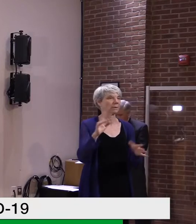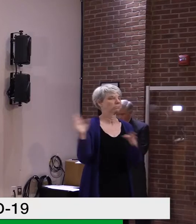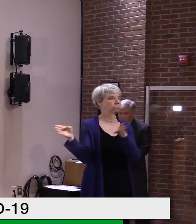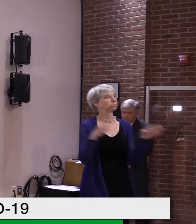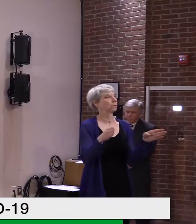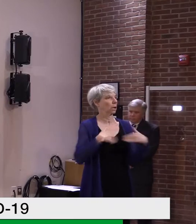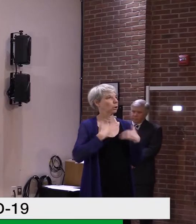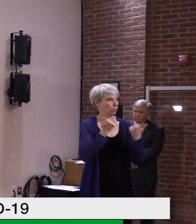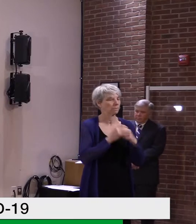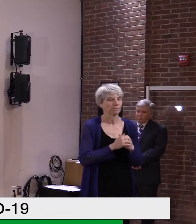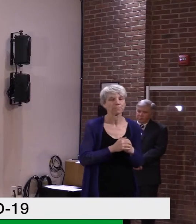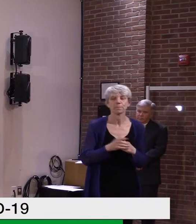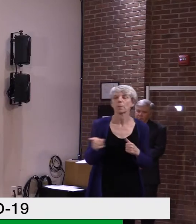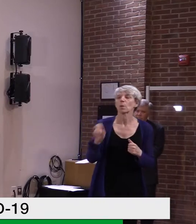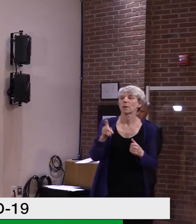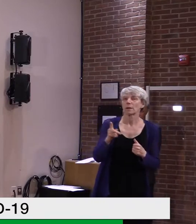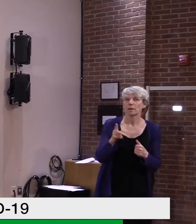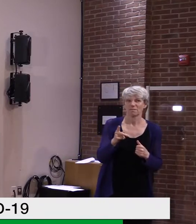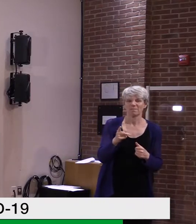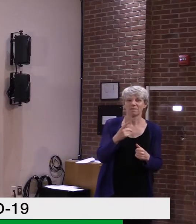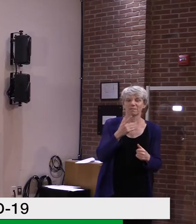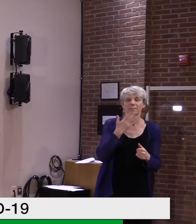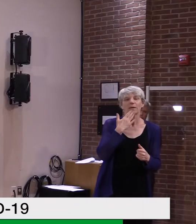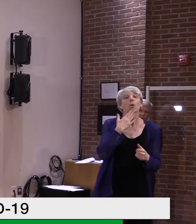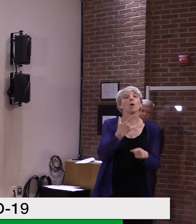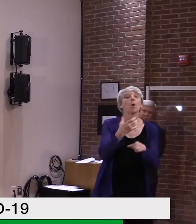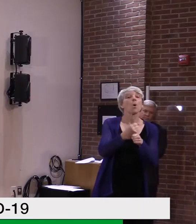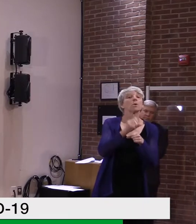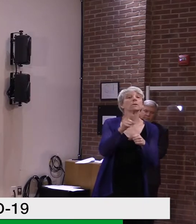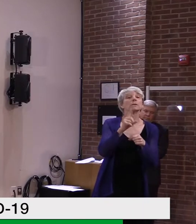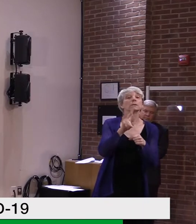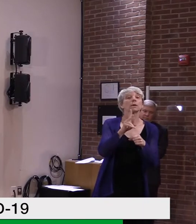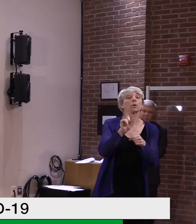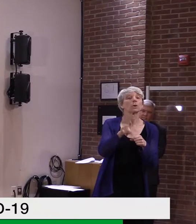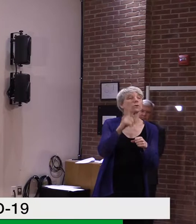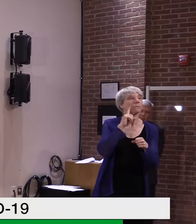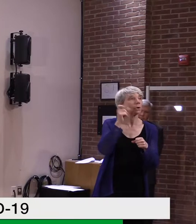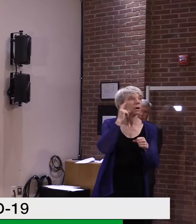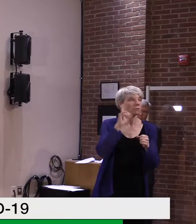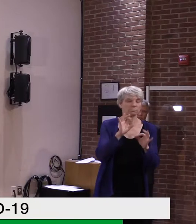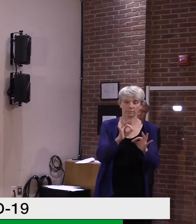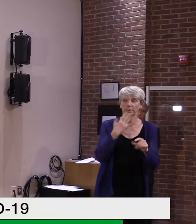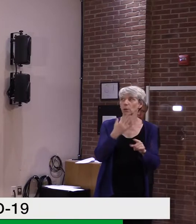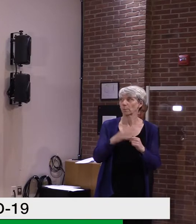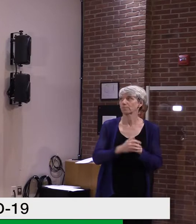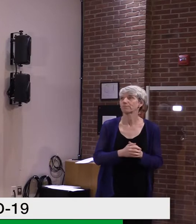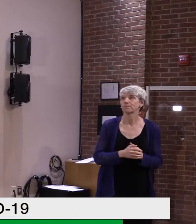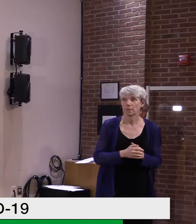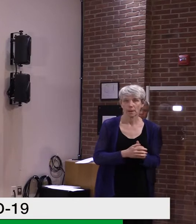Great, thank you. And then, Jason, I'll come back when the governor's here. Thank you. Mute myself. Perfect, thank you.